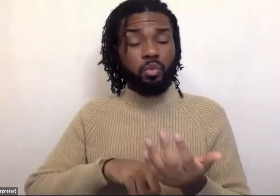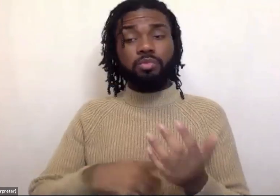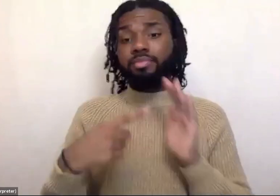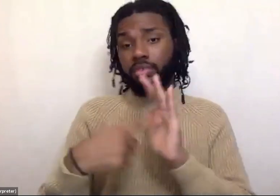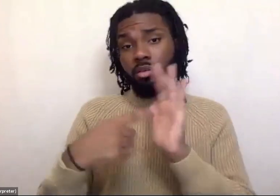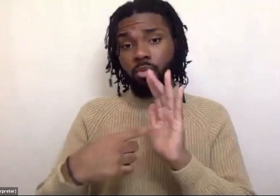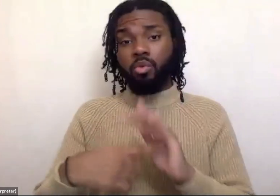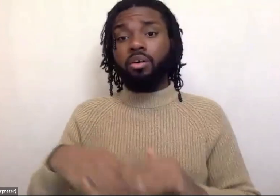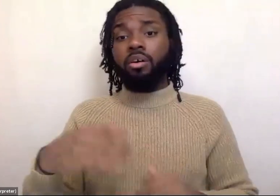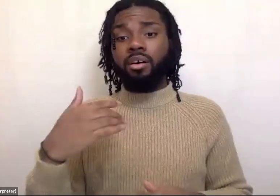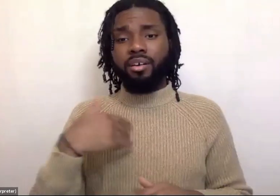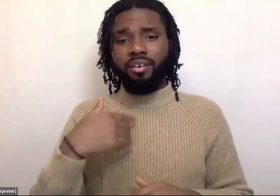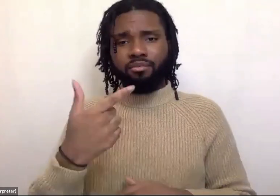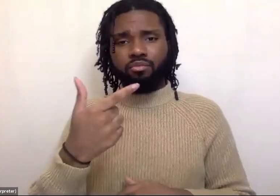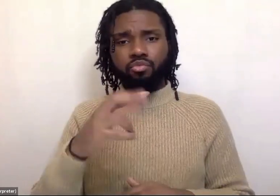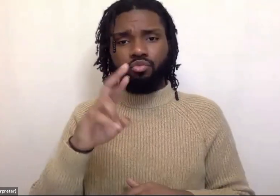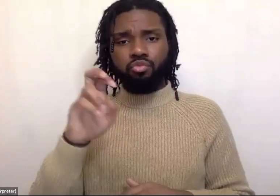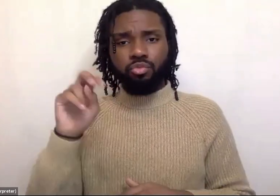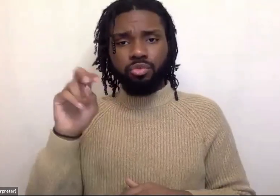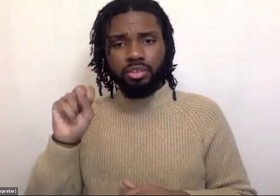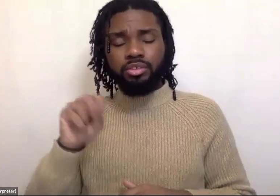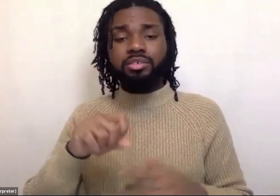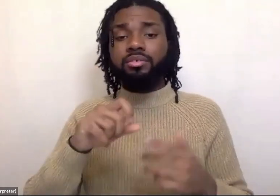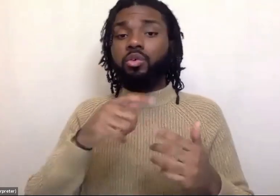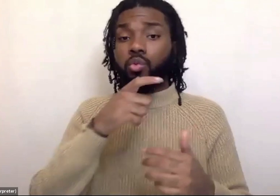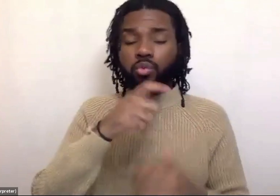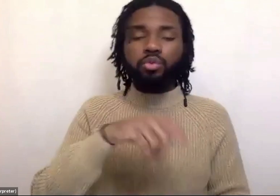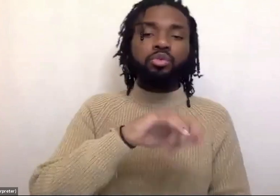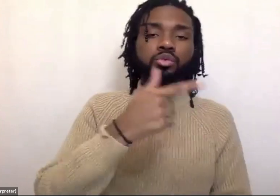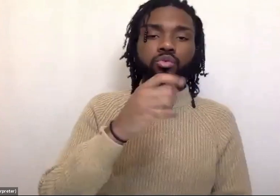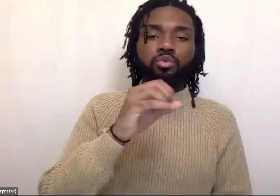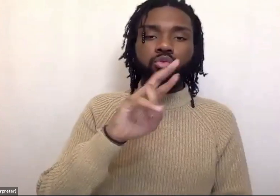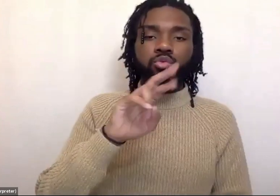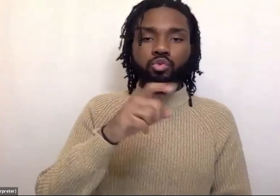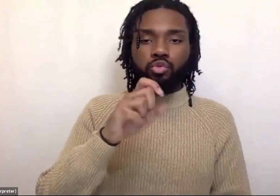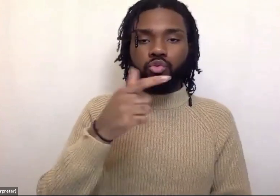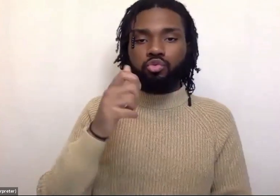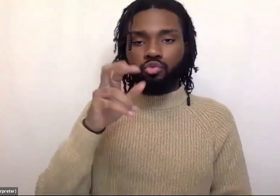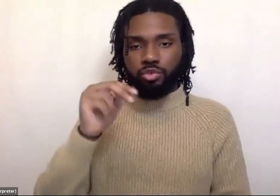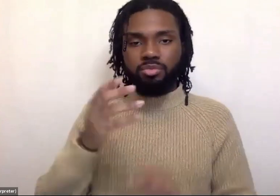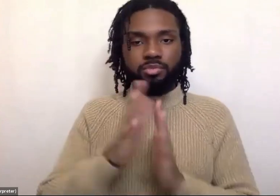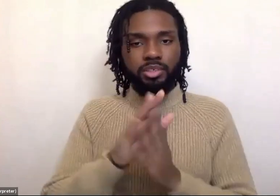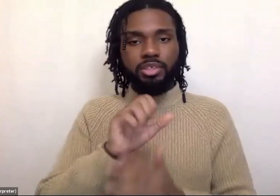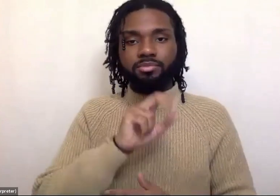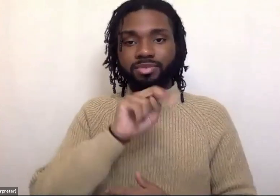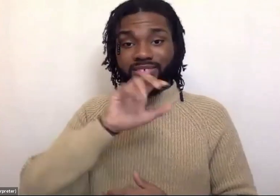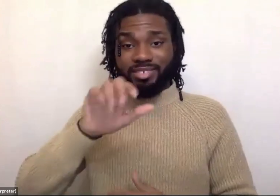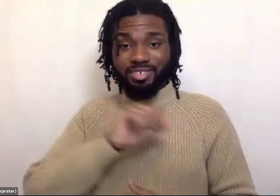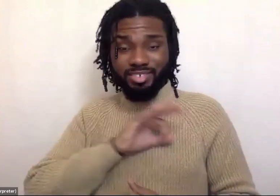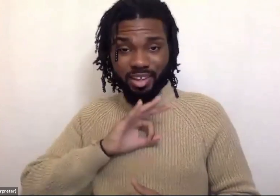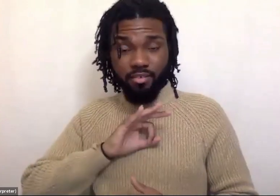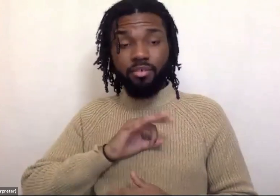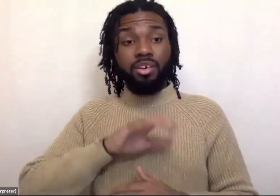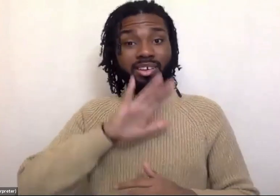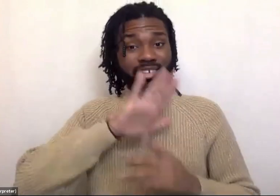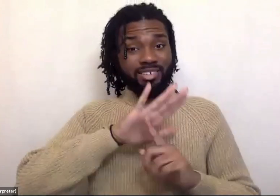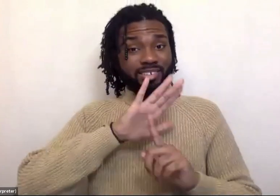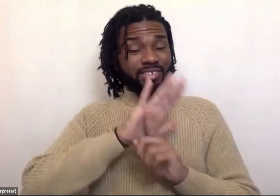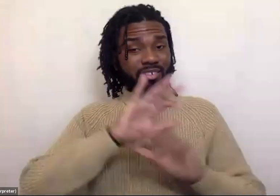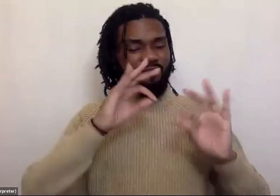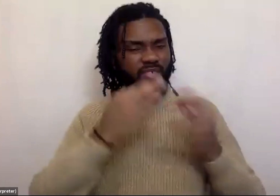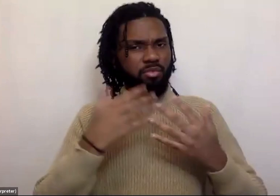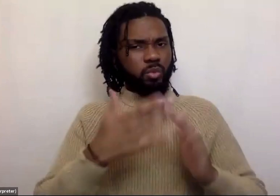And so that's Freddie and George Green, who become SNCC staff members. Their family was a strong family. June